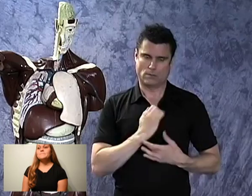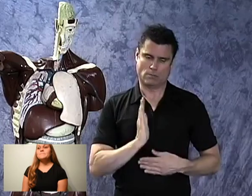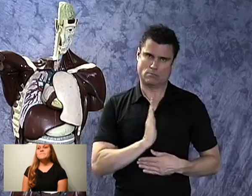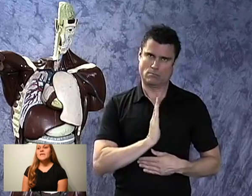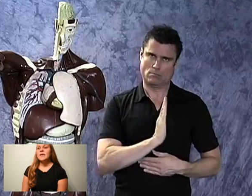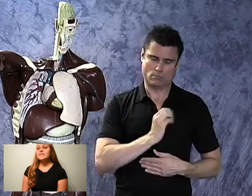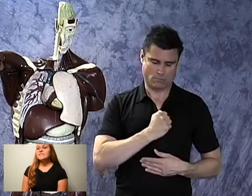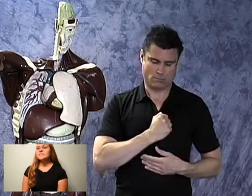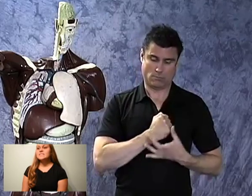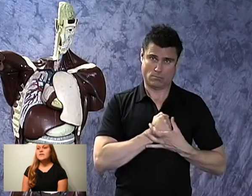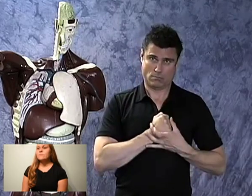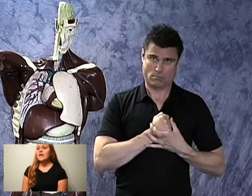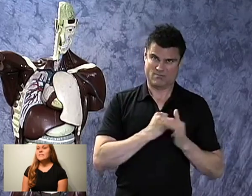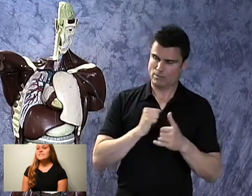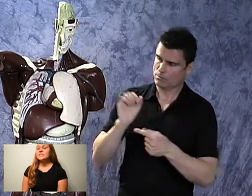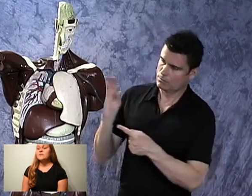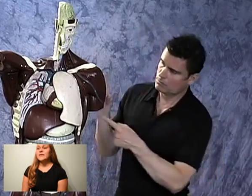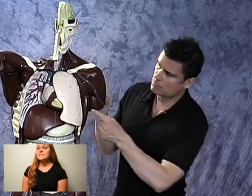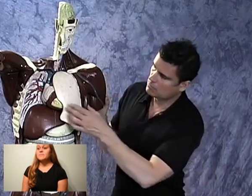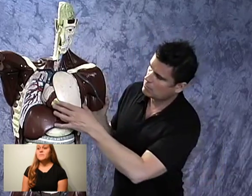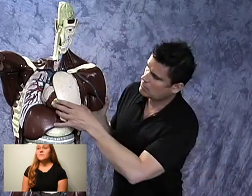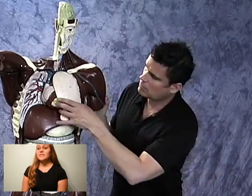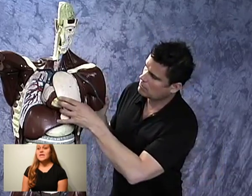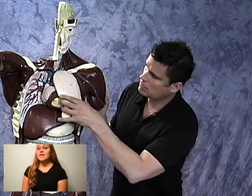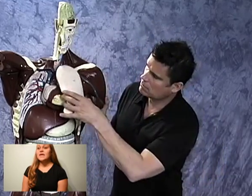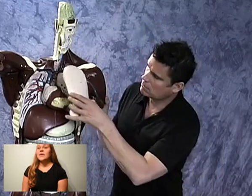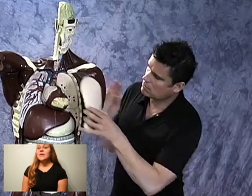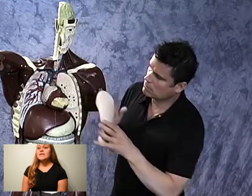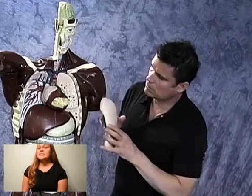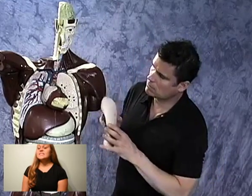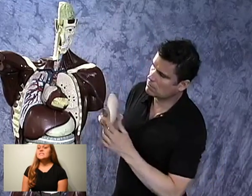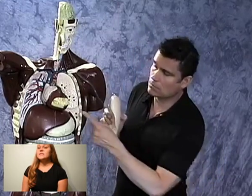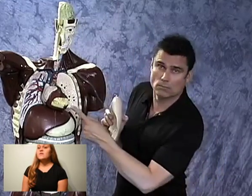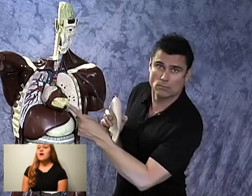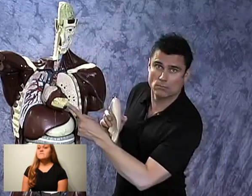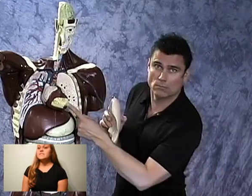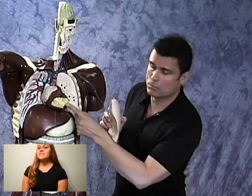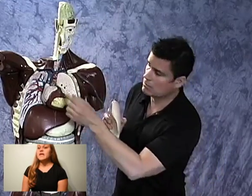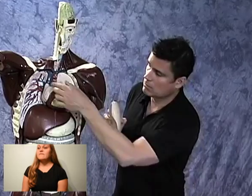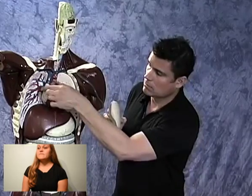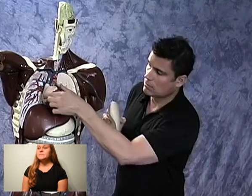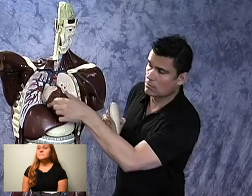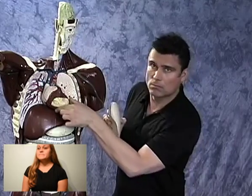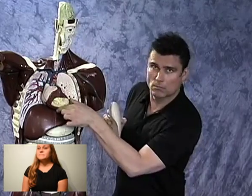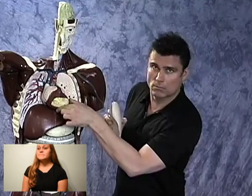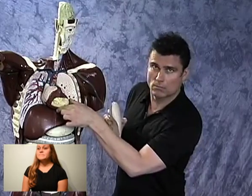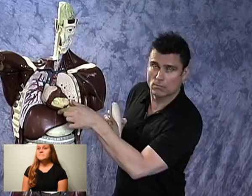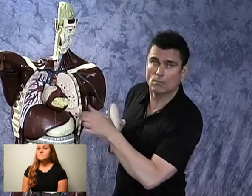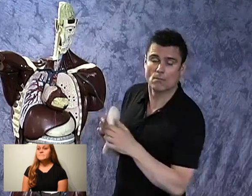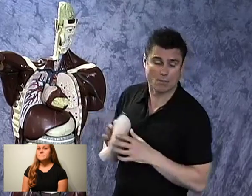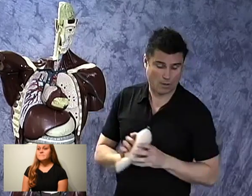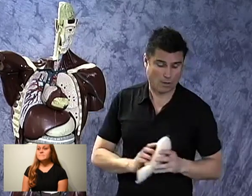heart. It doesn't sit right in the center like some people think. It sits a little off to the left.